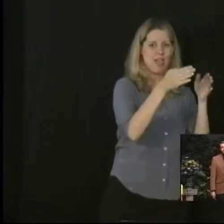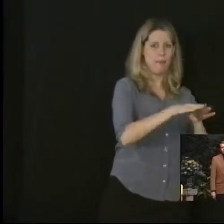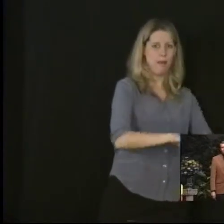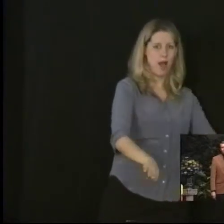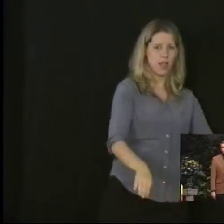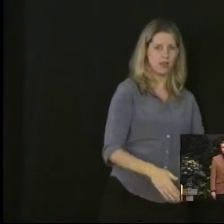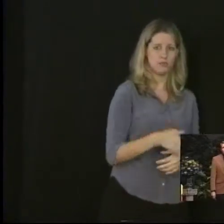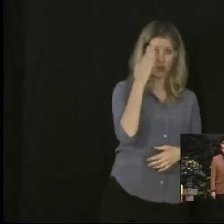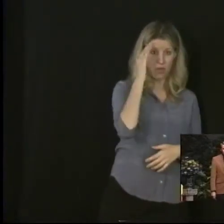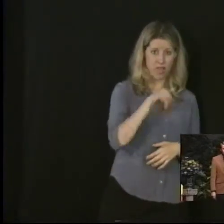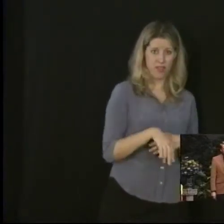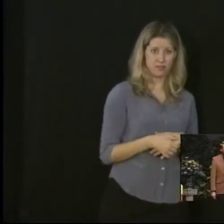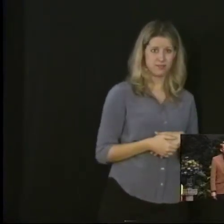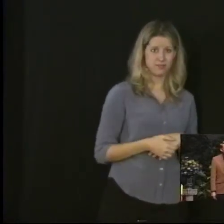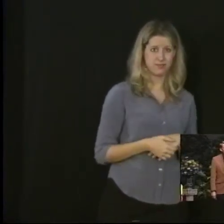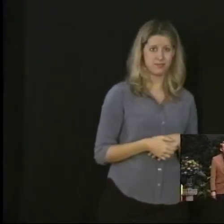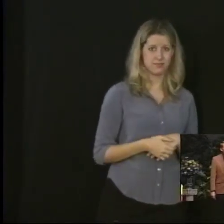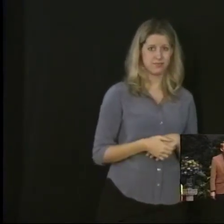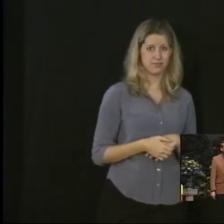bottom?